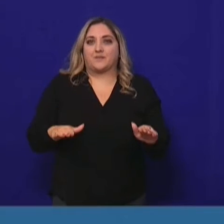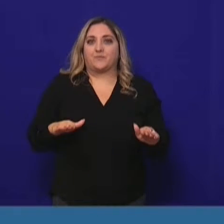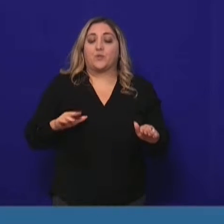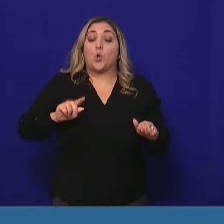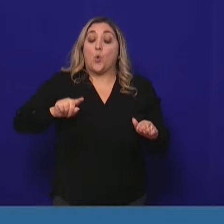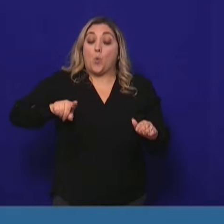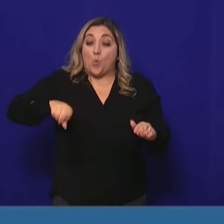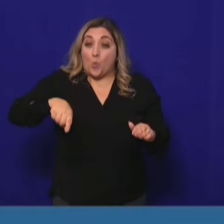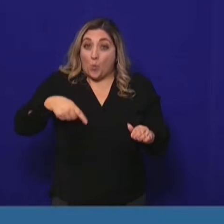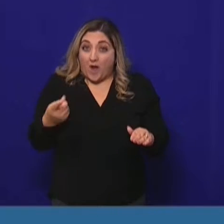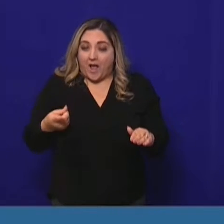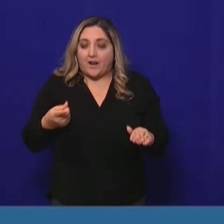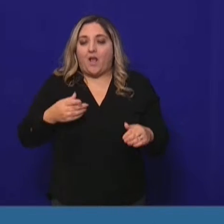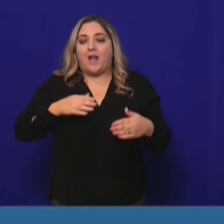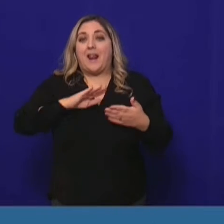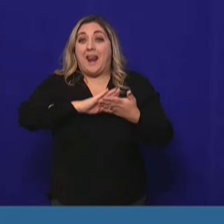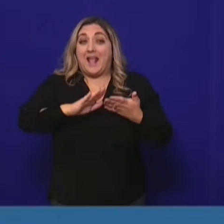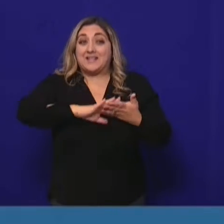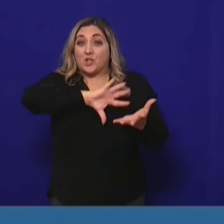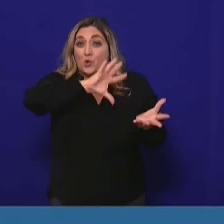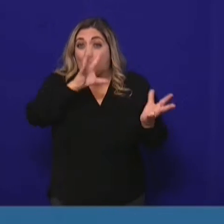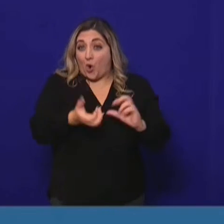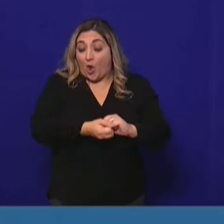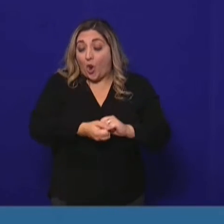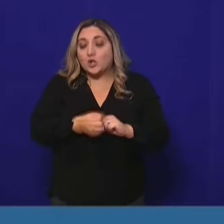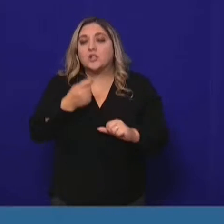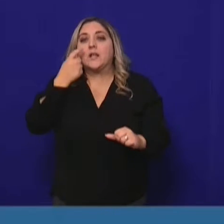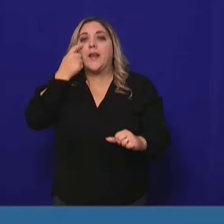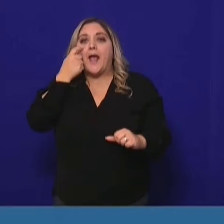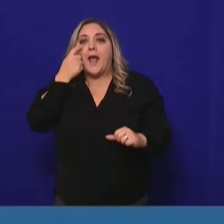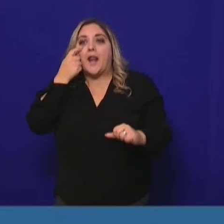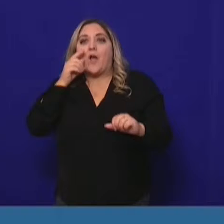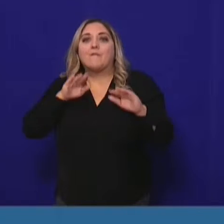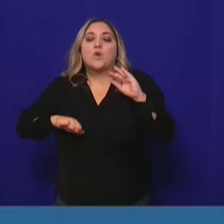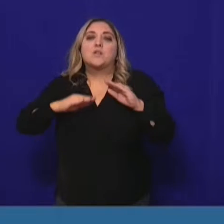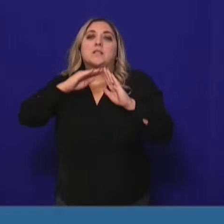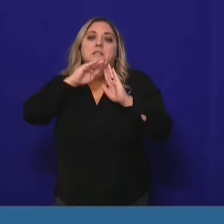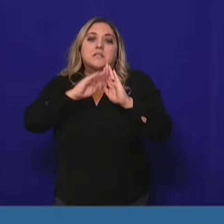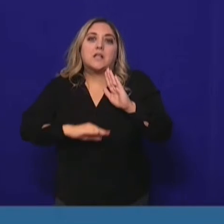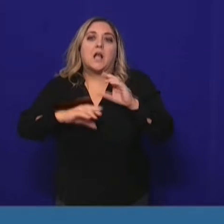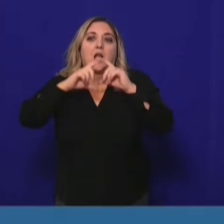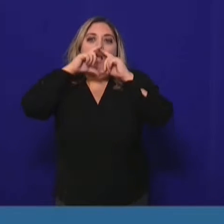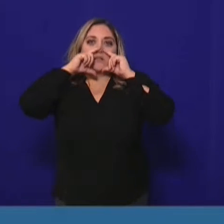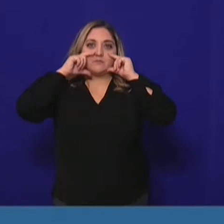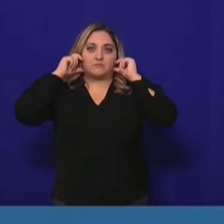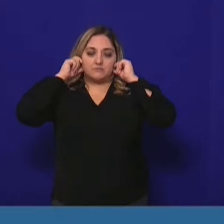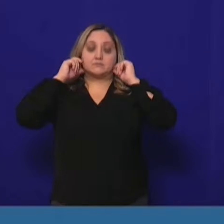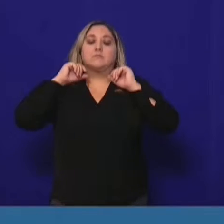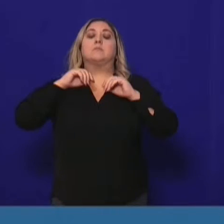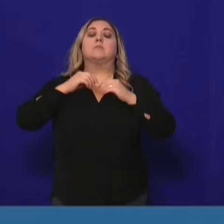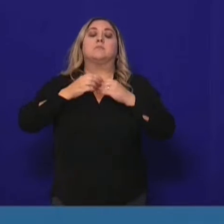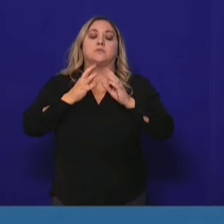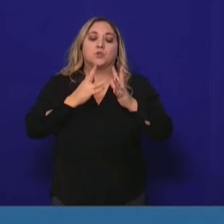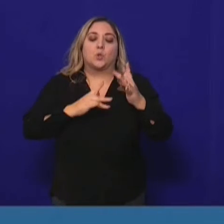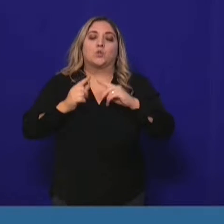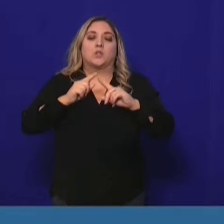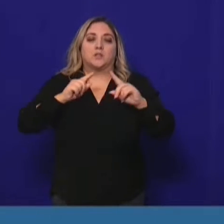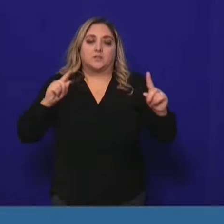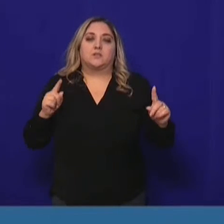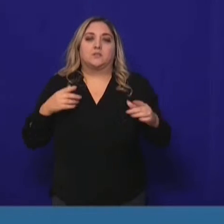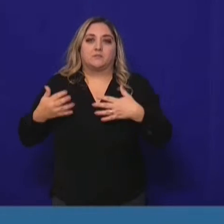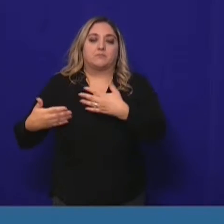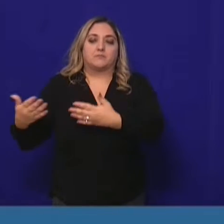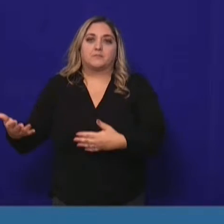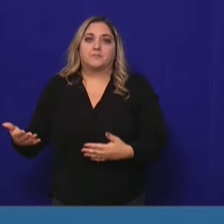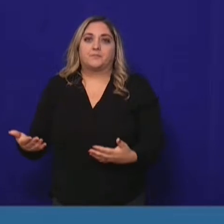tkun tista' mbagħad bil-mod tibda tilliftja dawn il-miżuri wkoll anke li għandna ta' postijiet li huma magħluqin u